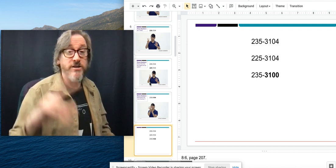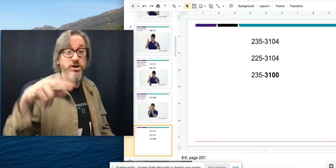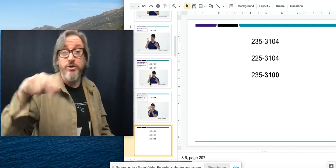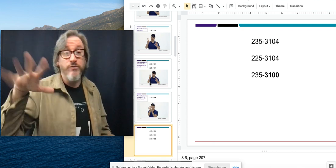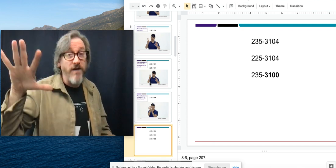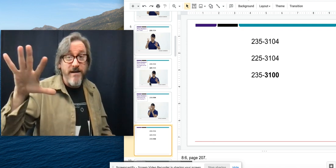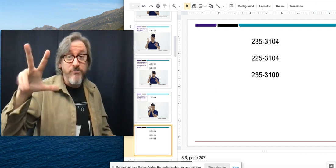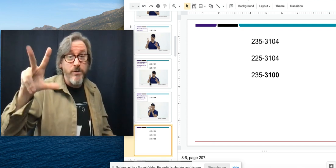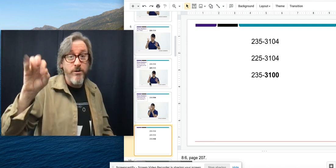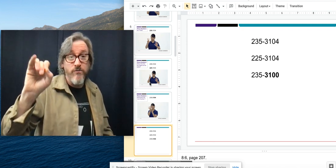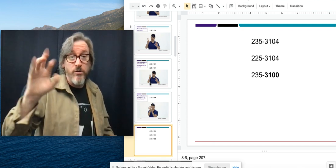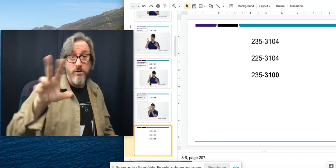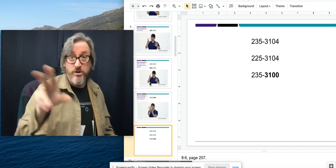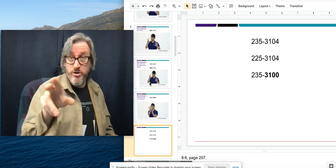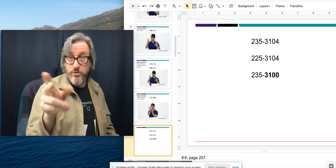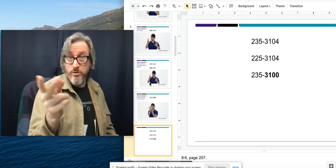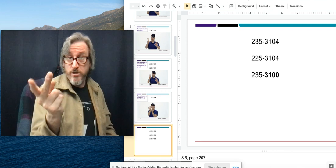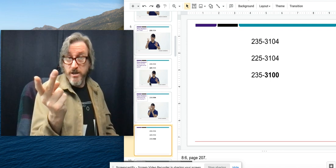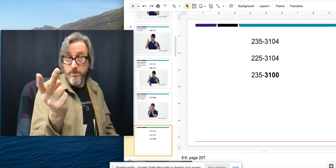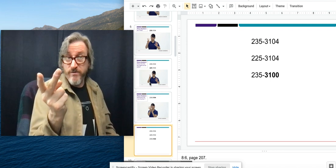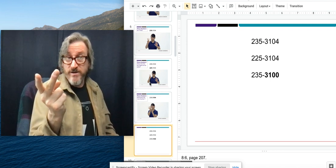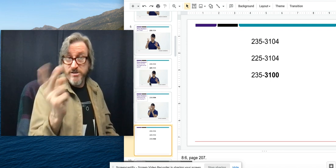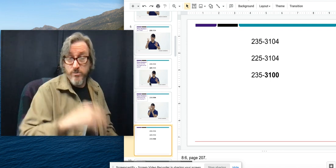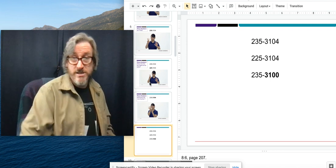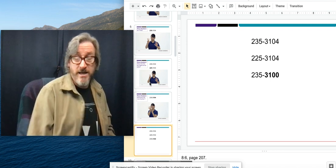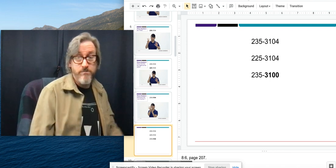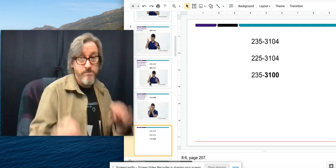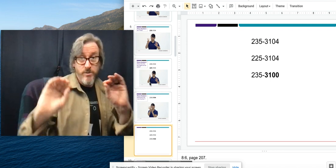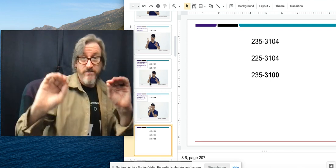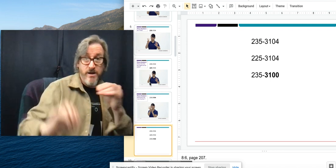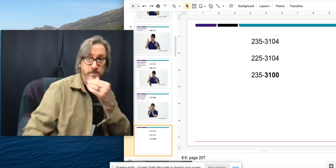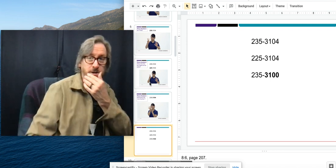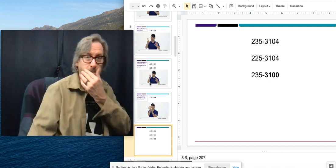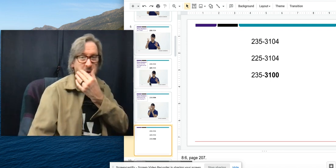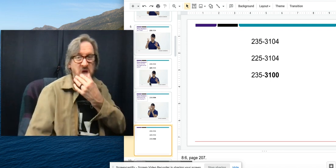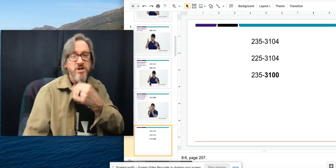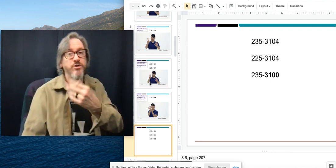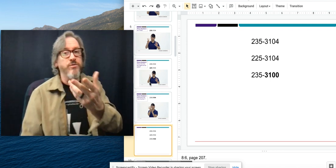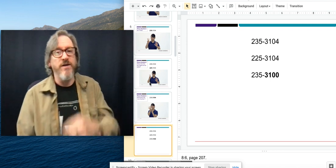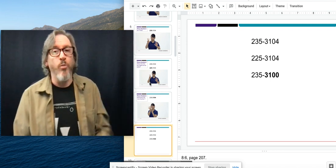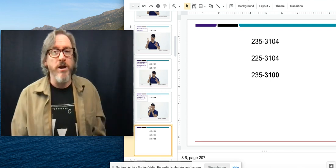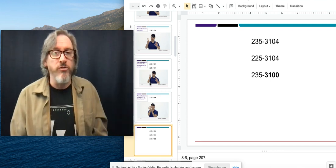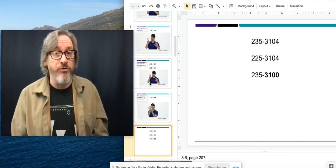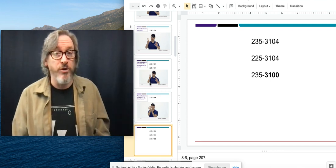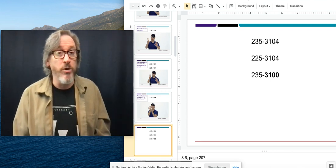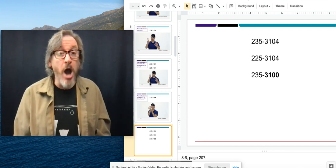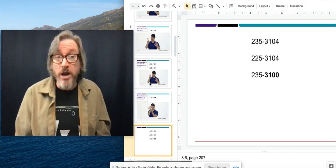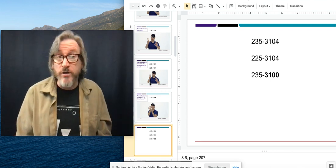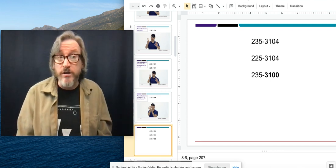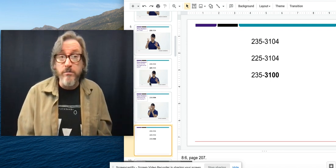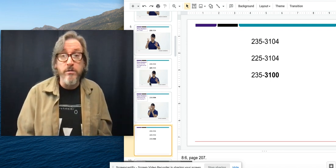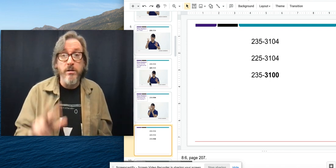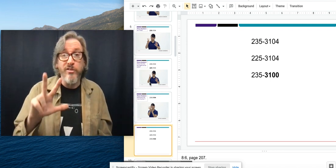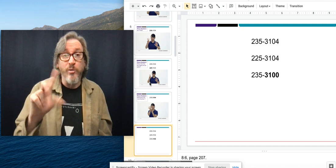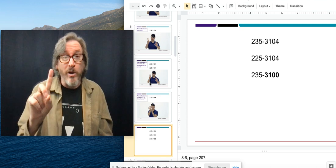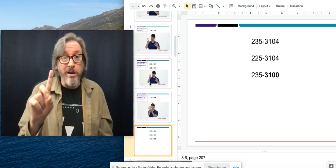We did the 225, 3104, where the 2 in the prefix were the same. So I left it up in there. 235, what?